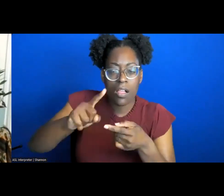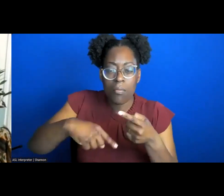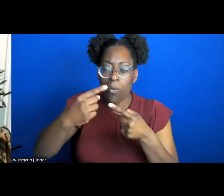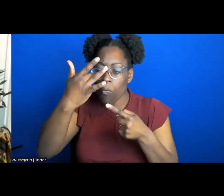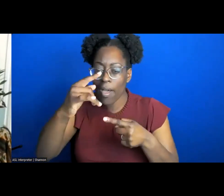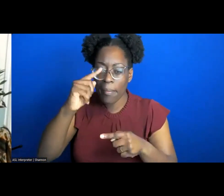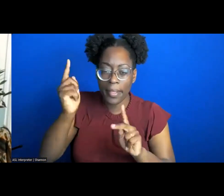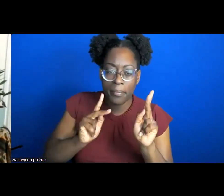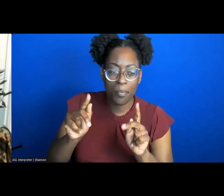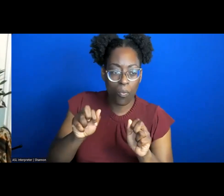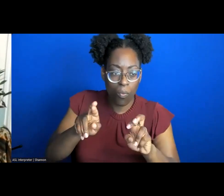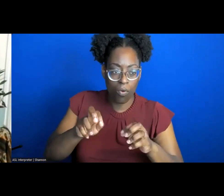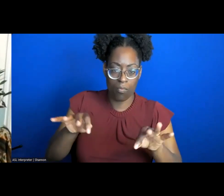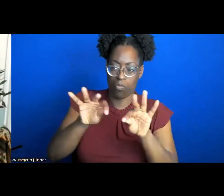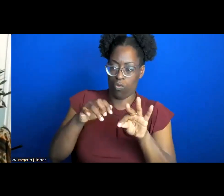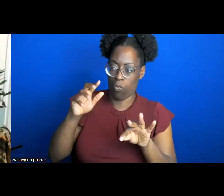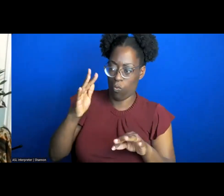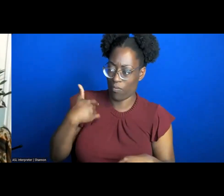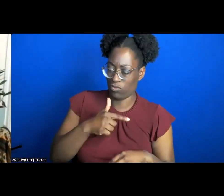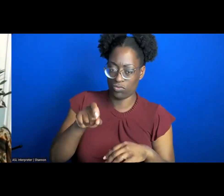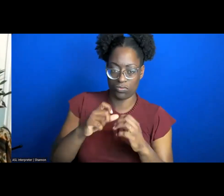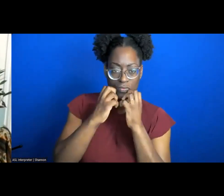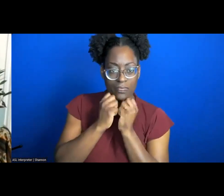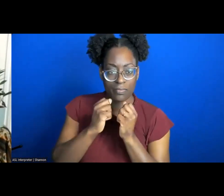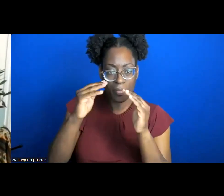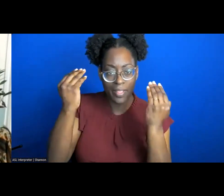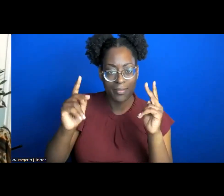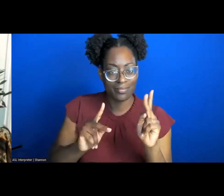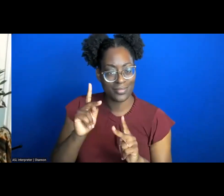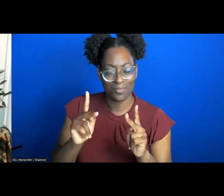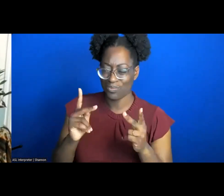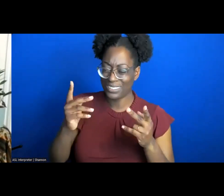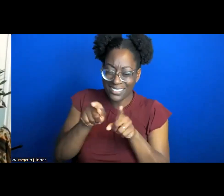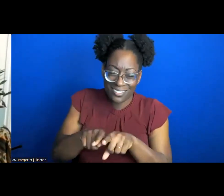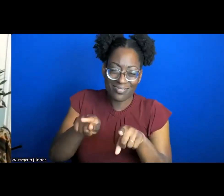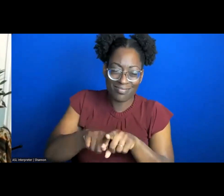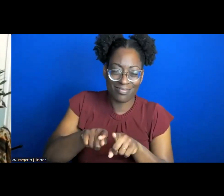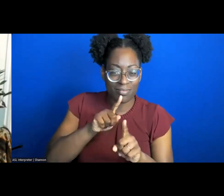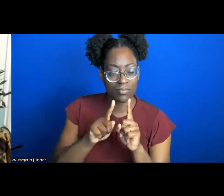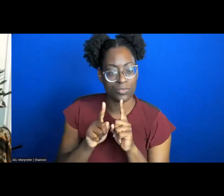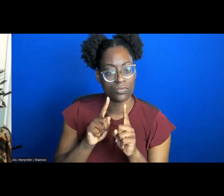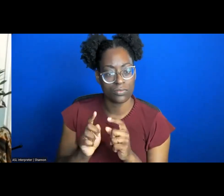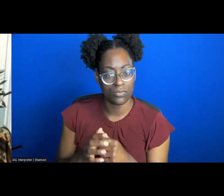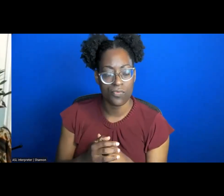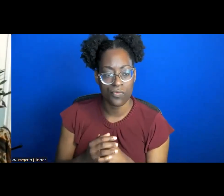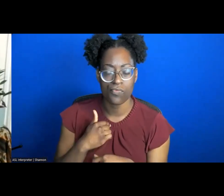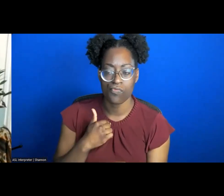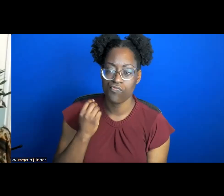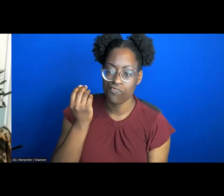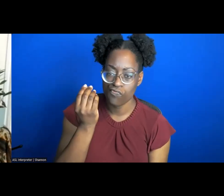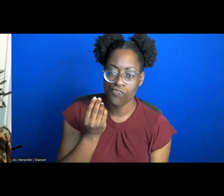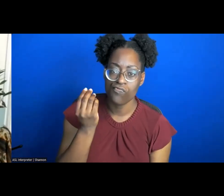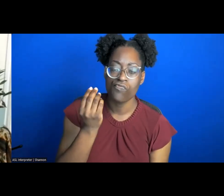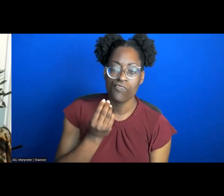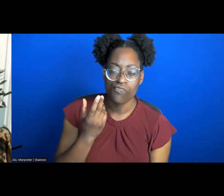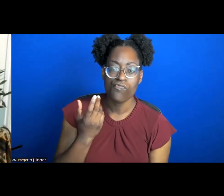the symposiums, I created something called the Journey to Nia curriculum. People really wanted